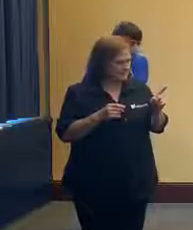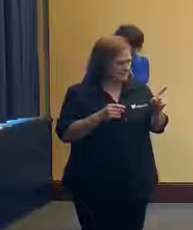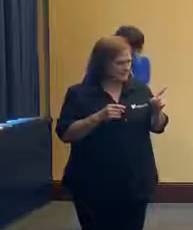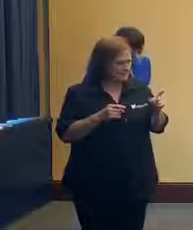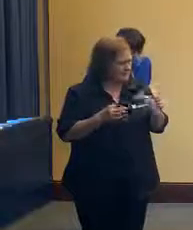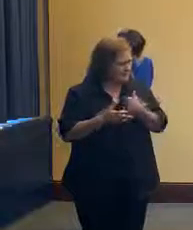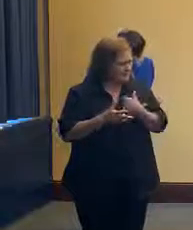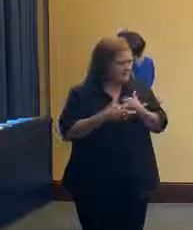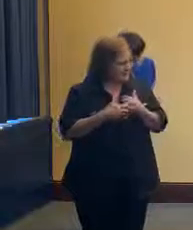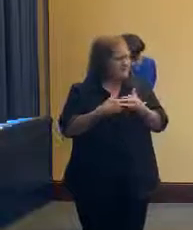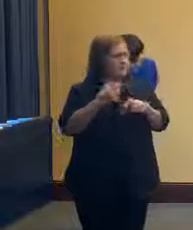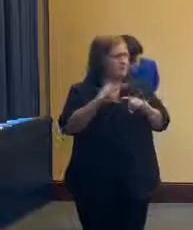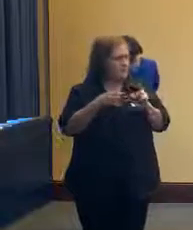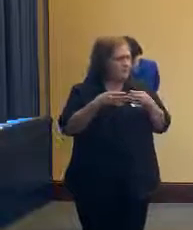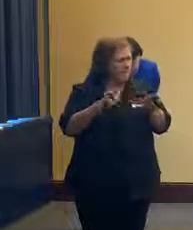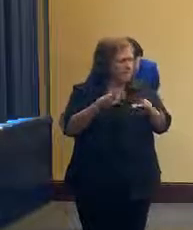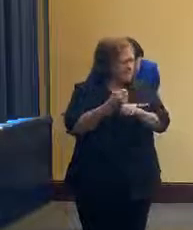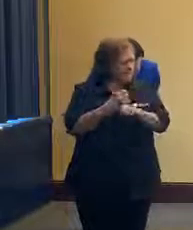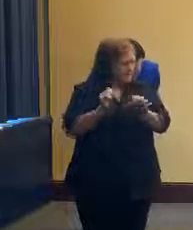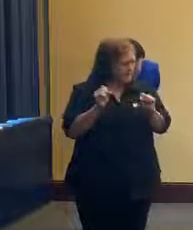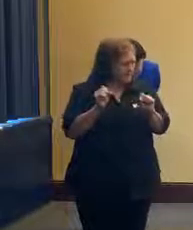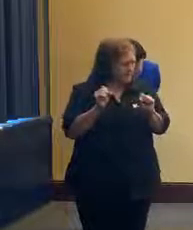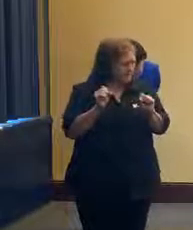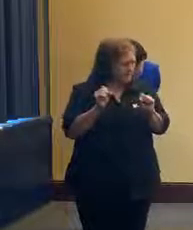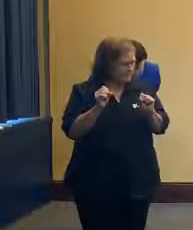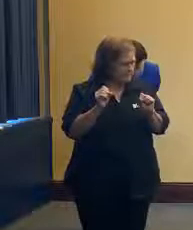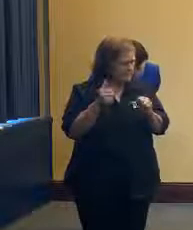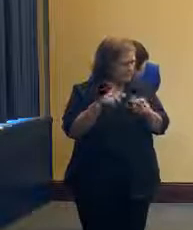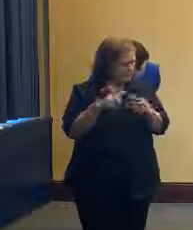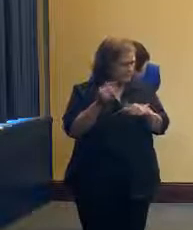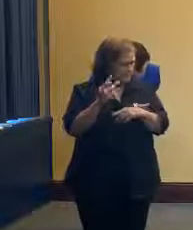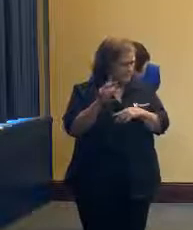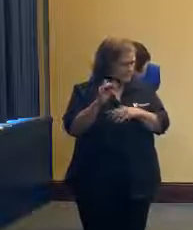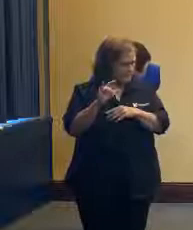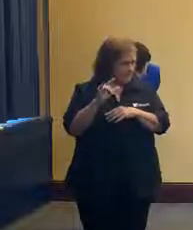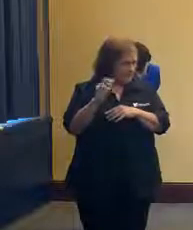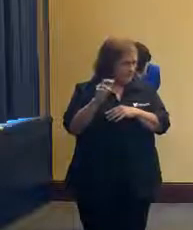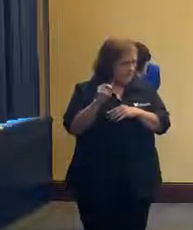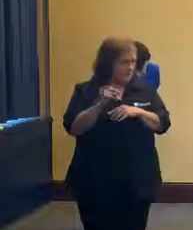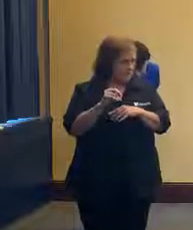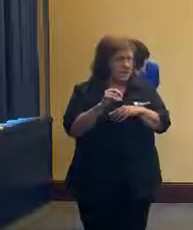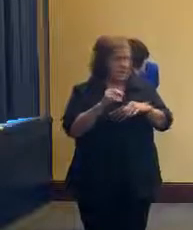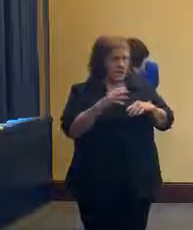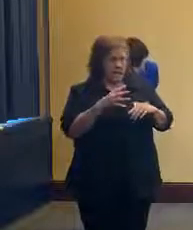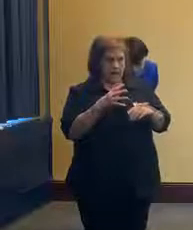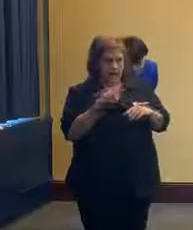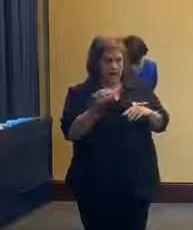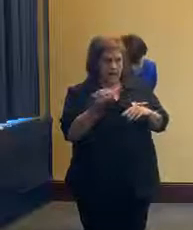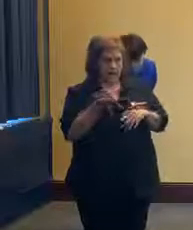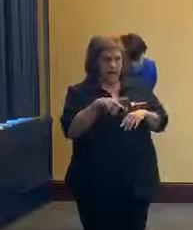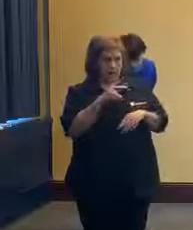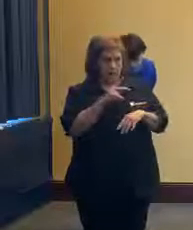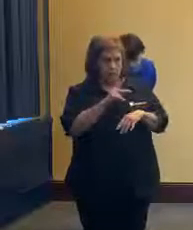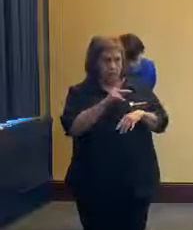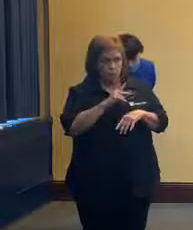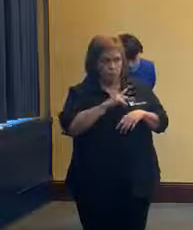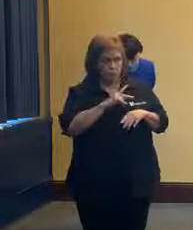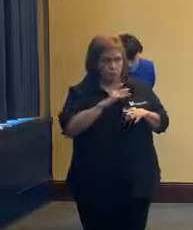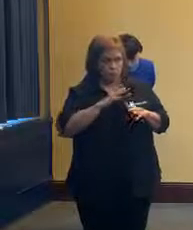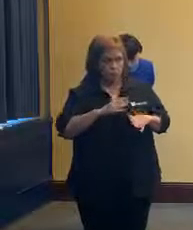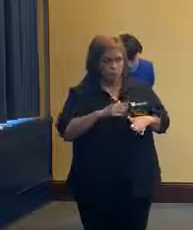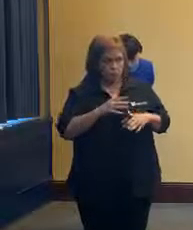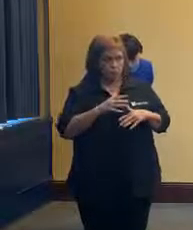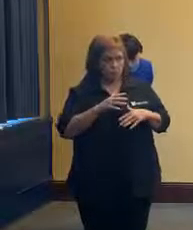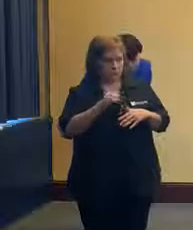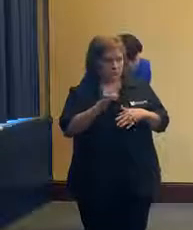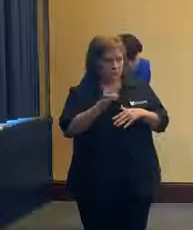savings from public safety overtime you said was 10 to 12 million, and the personnel savings is